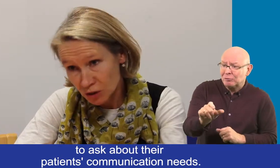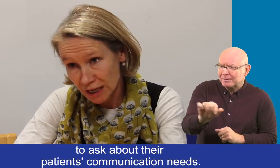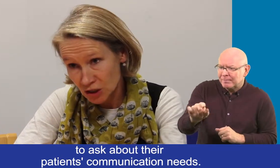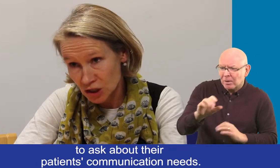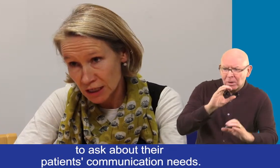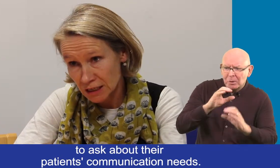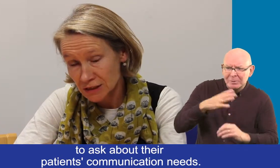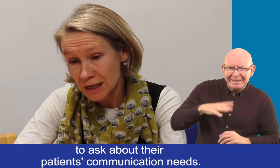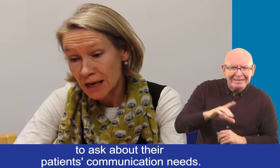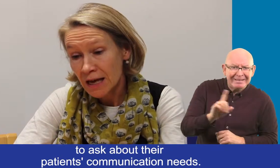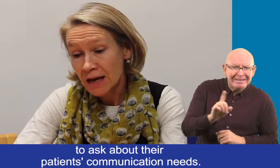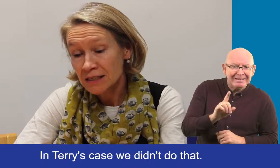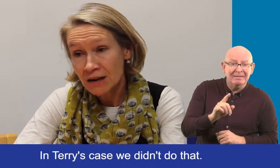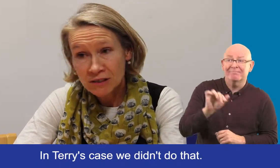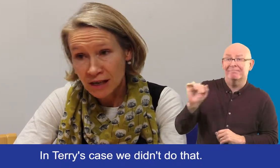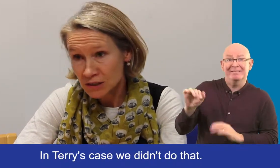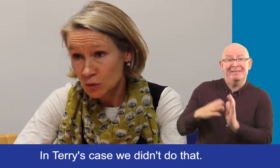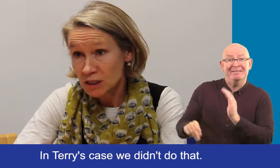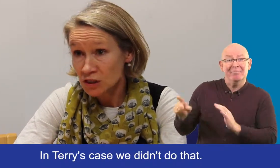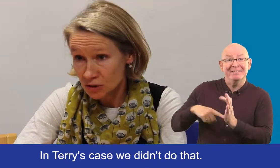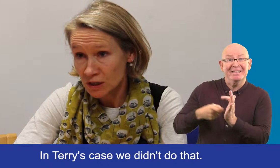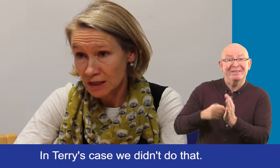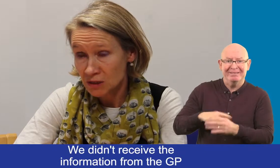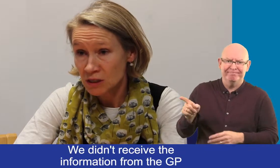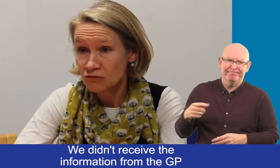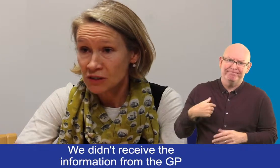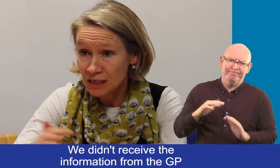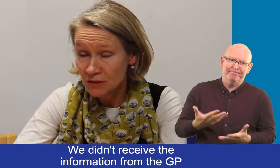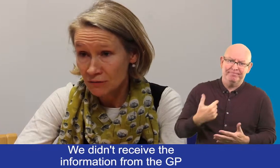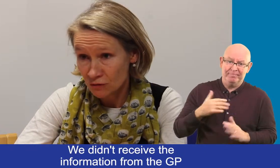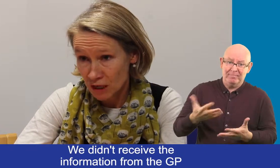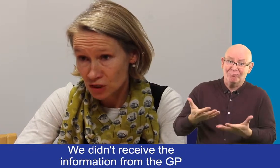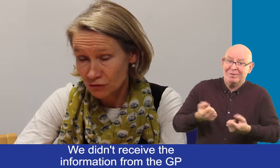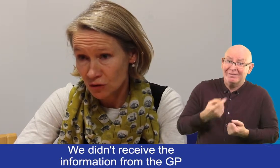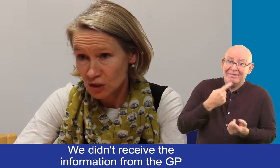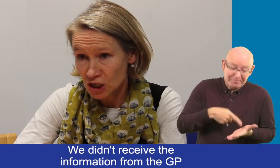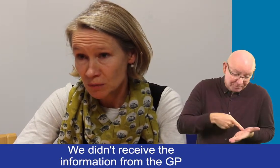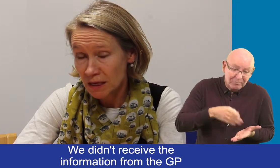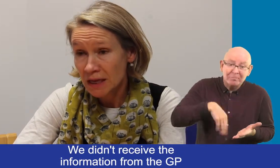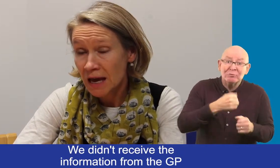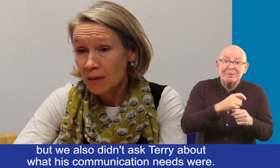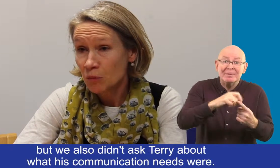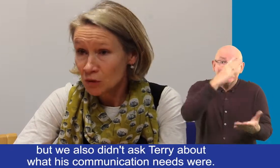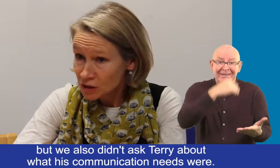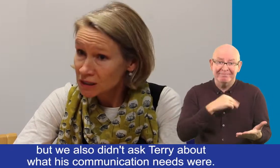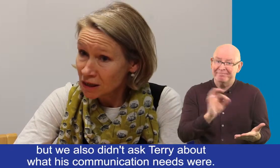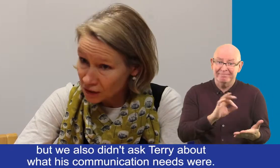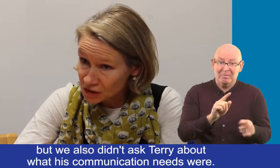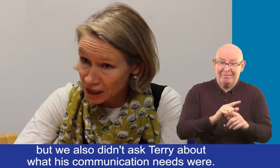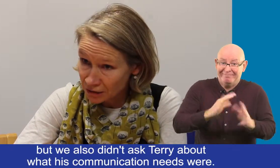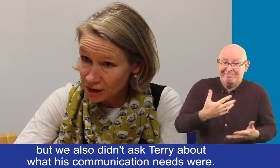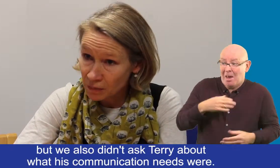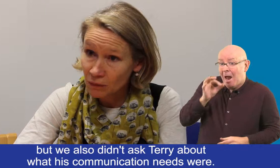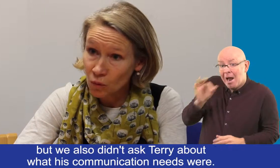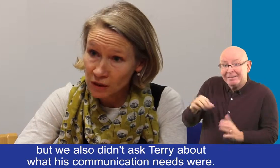patients' communication needs. In Terry's case, we didn't do that. We didn't receive the information from the GP, but we also didn't